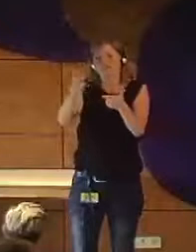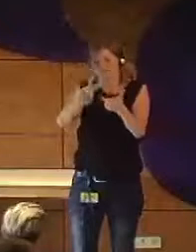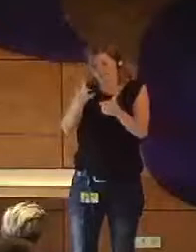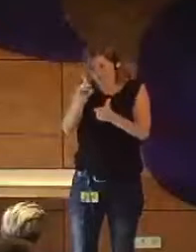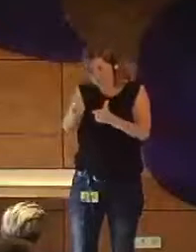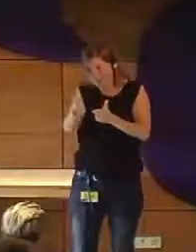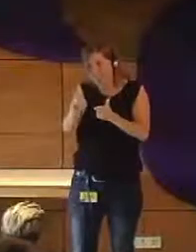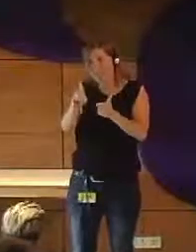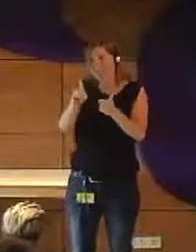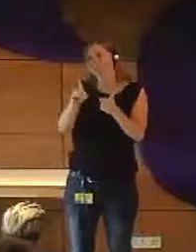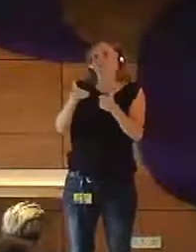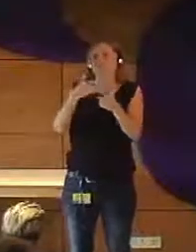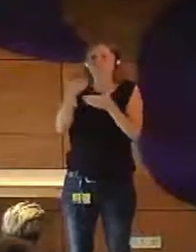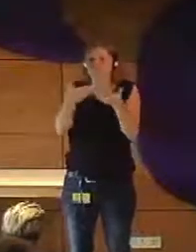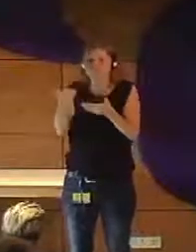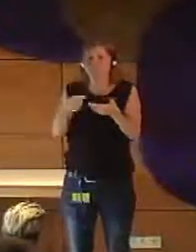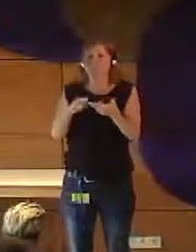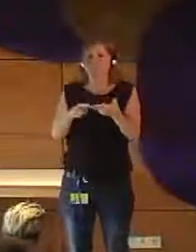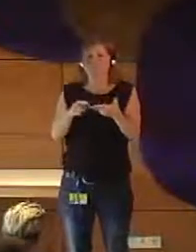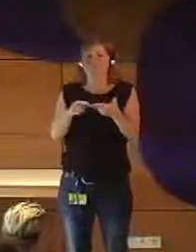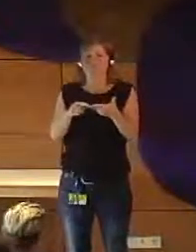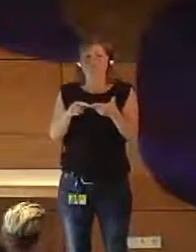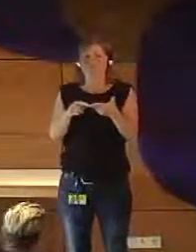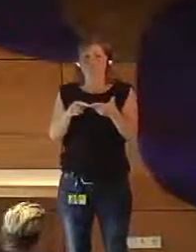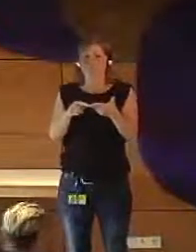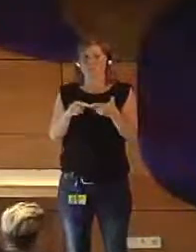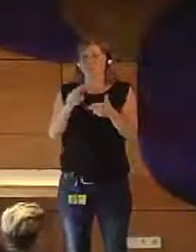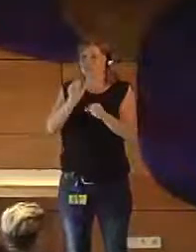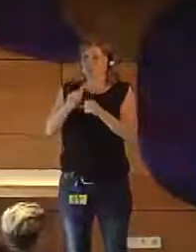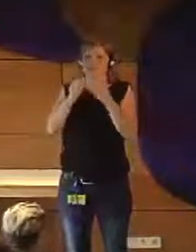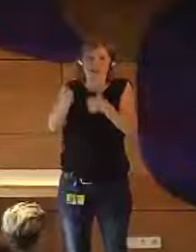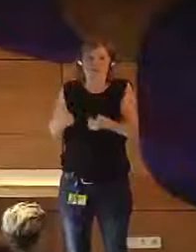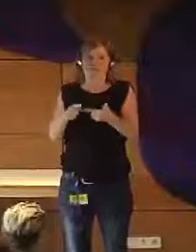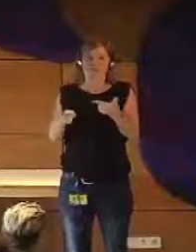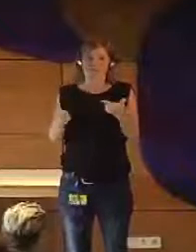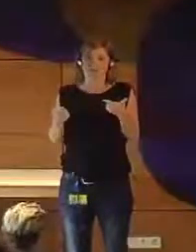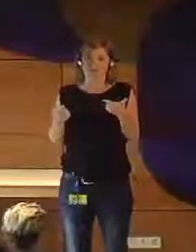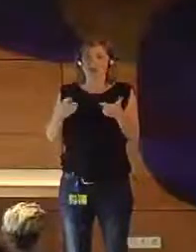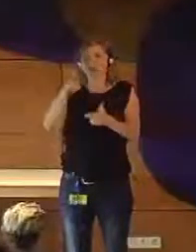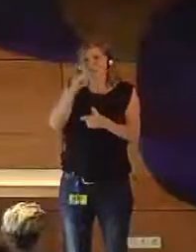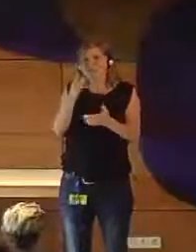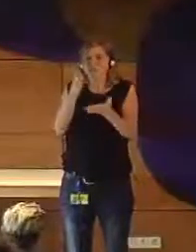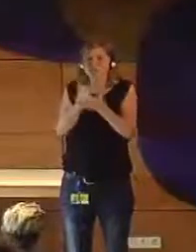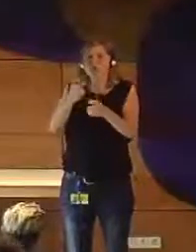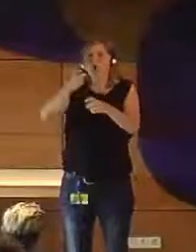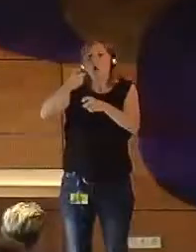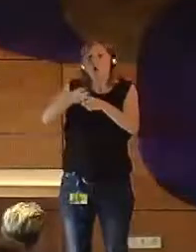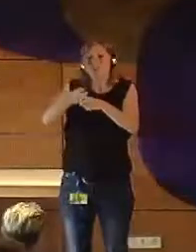will also help. But if you have osteoporosis, you cannot